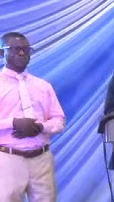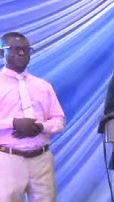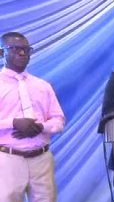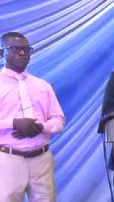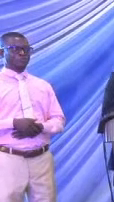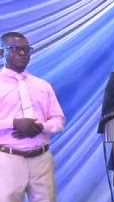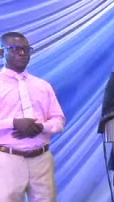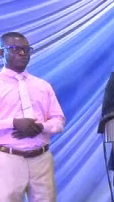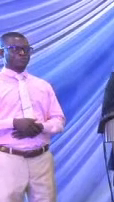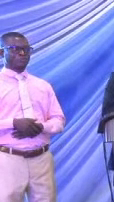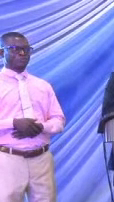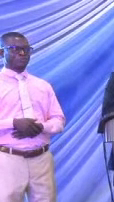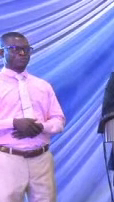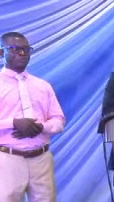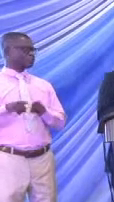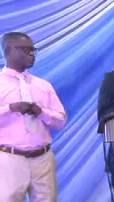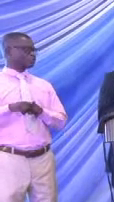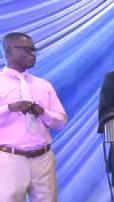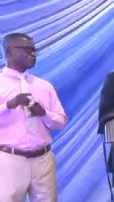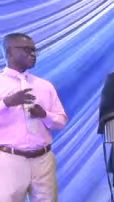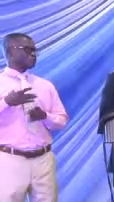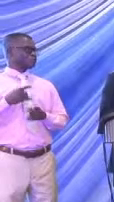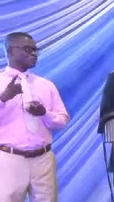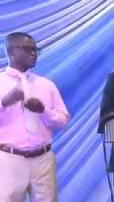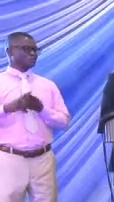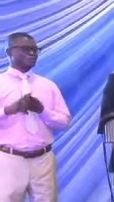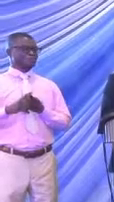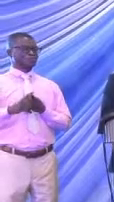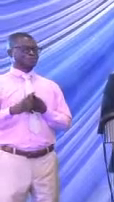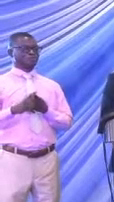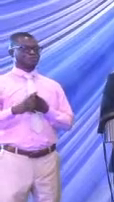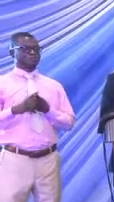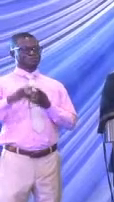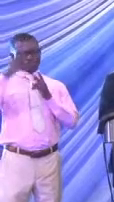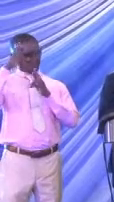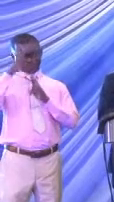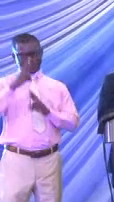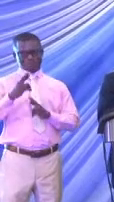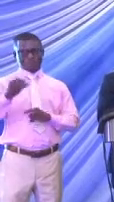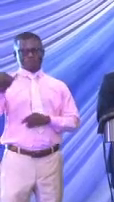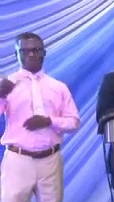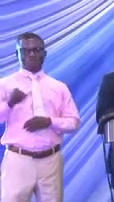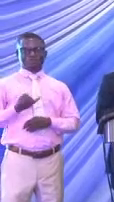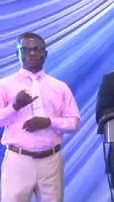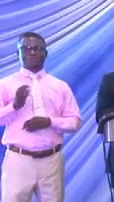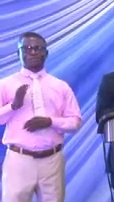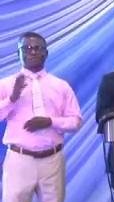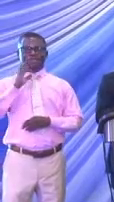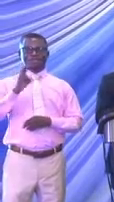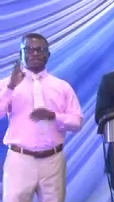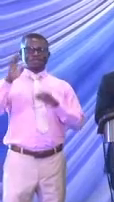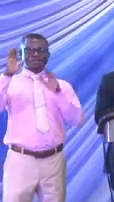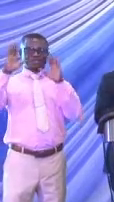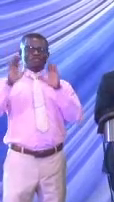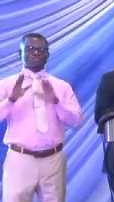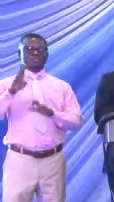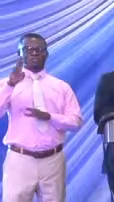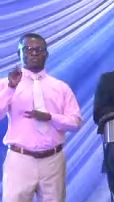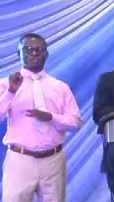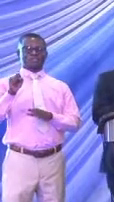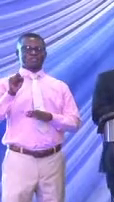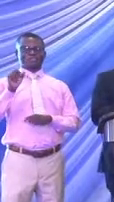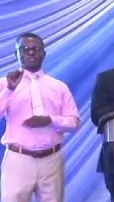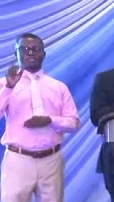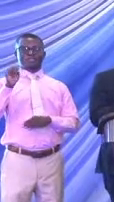I would also like to respectfully invite Her Excellency the U.S. Ambassador